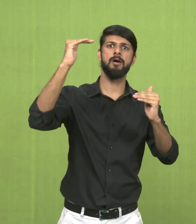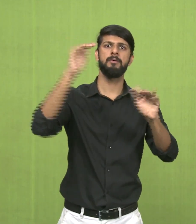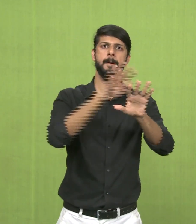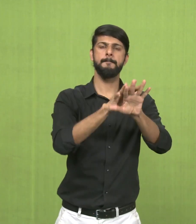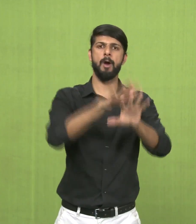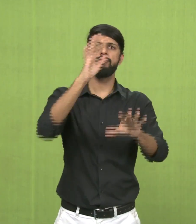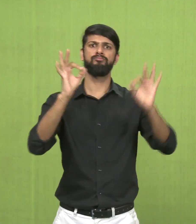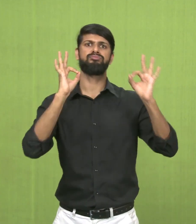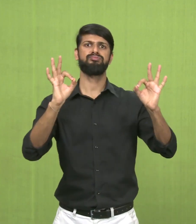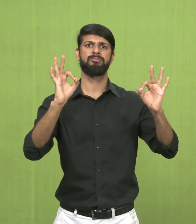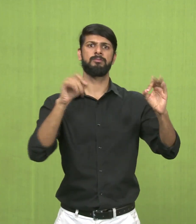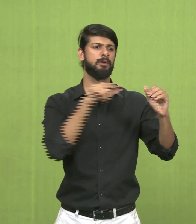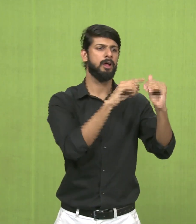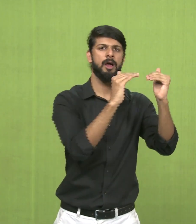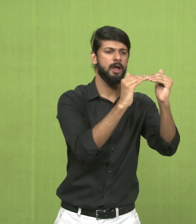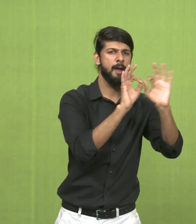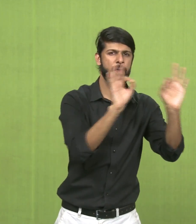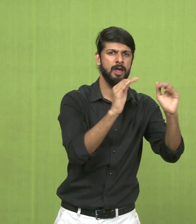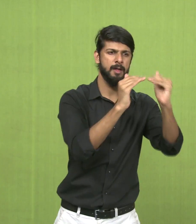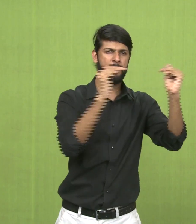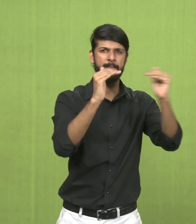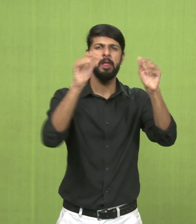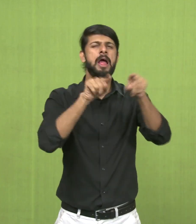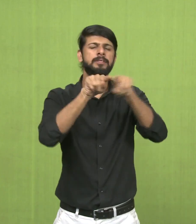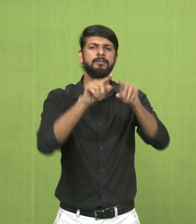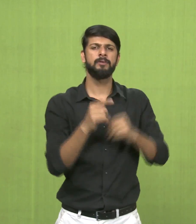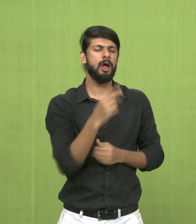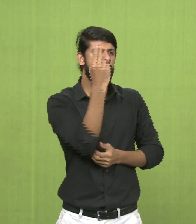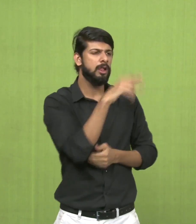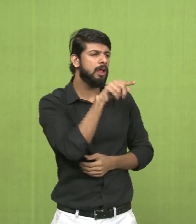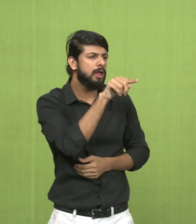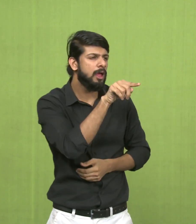or partial or total. For example,